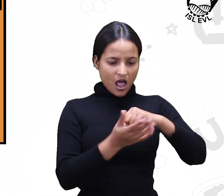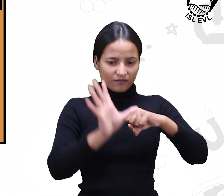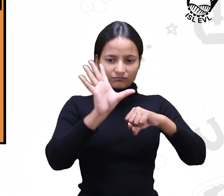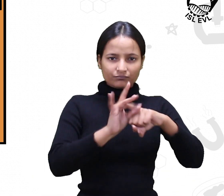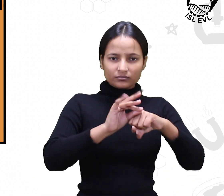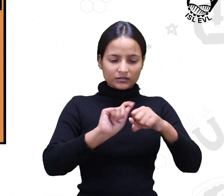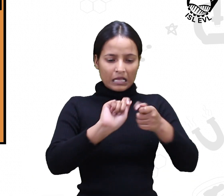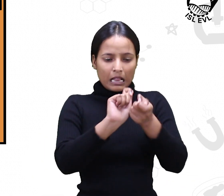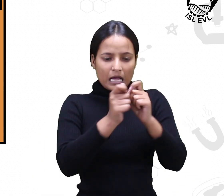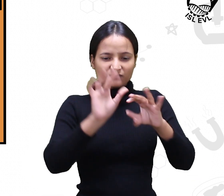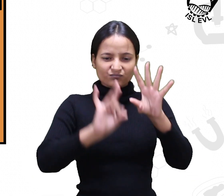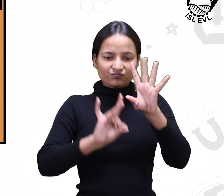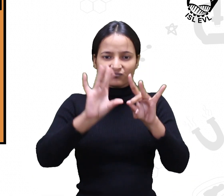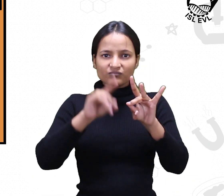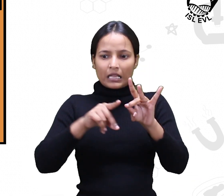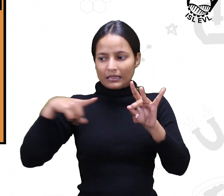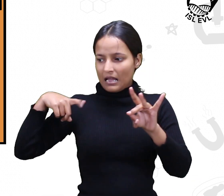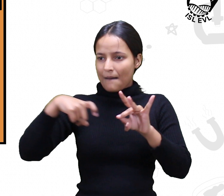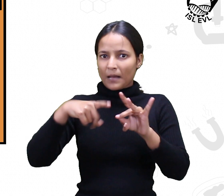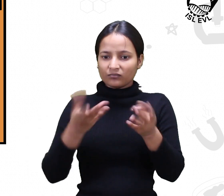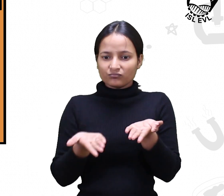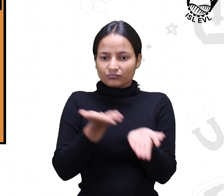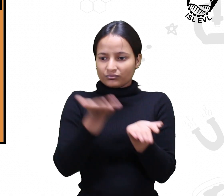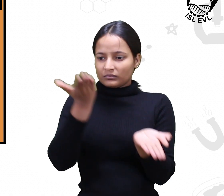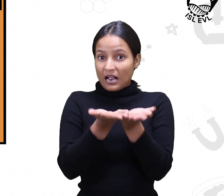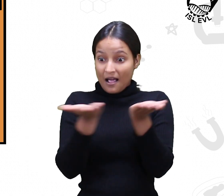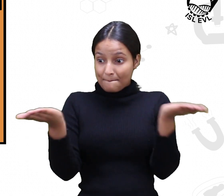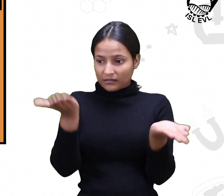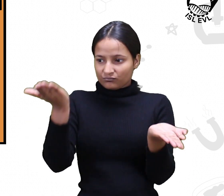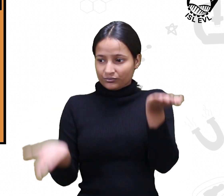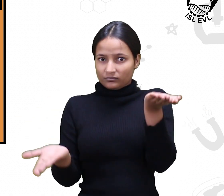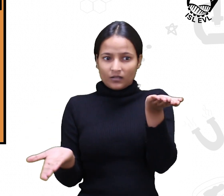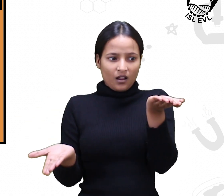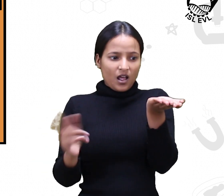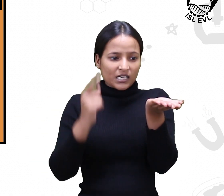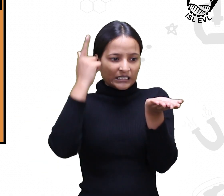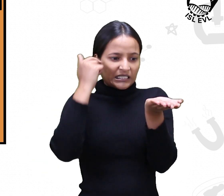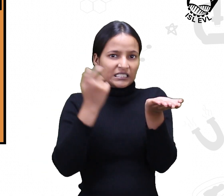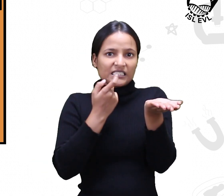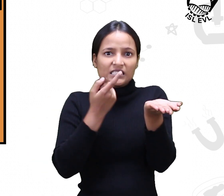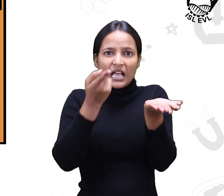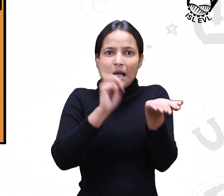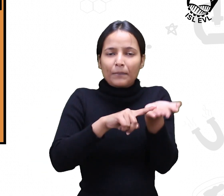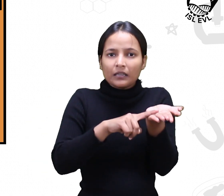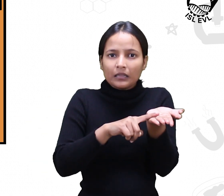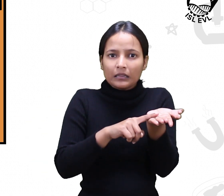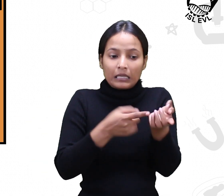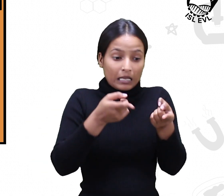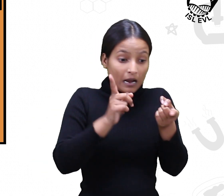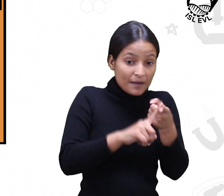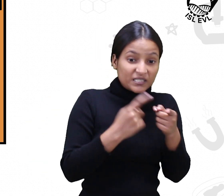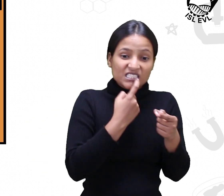the sugars to acids, and this creates an imbalance of microbes. The acids produced are